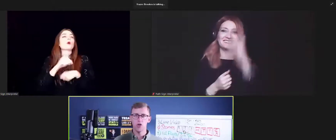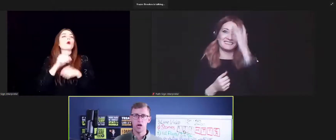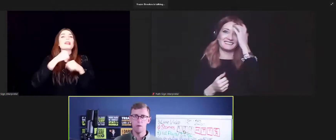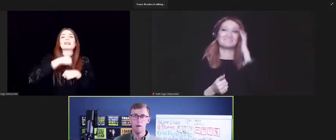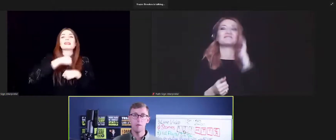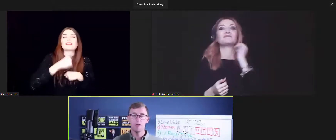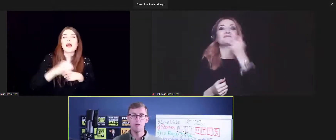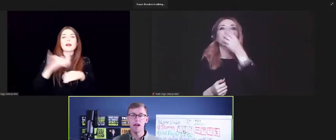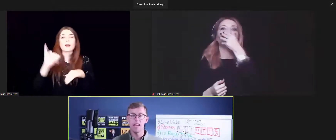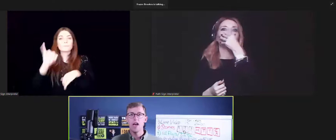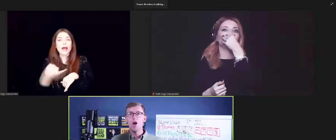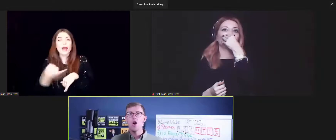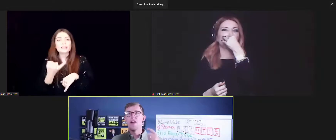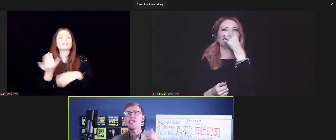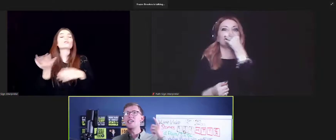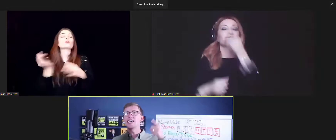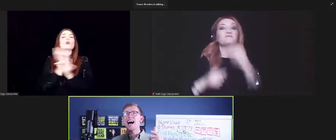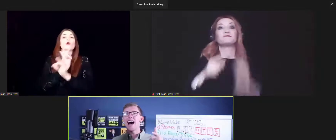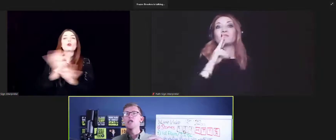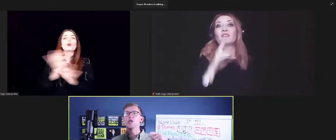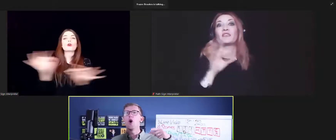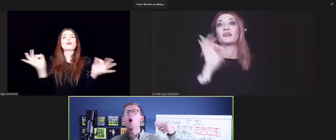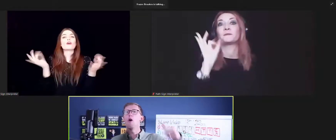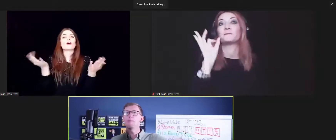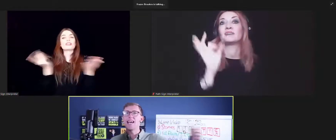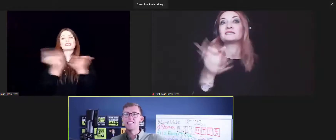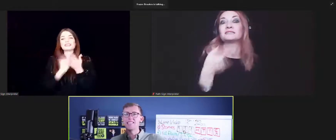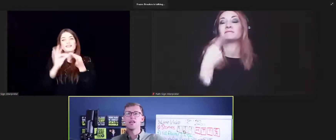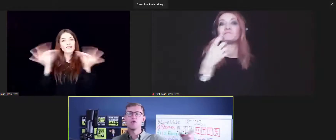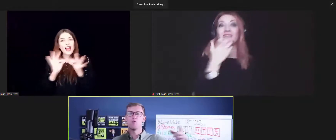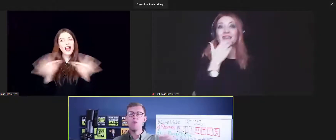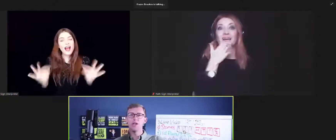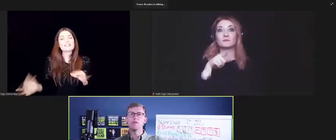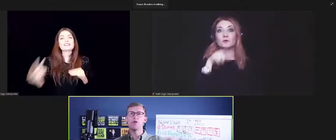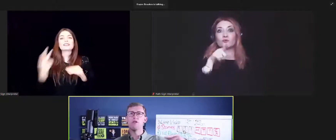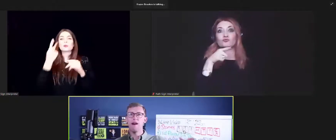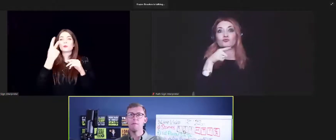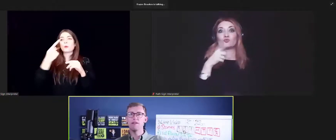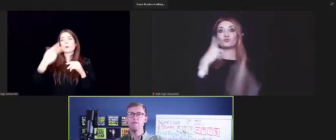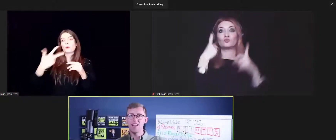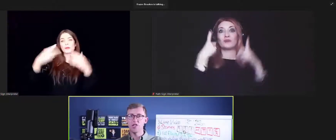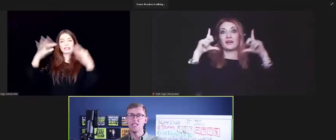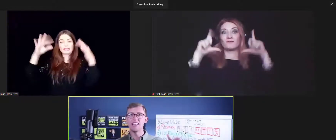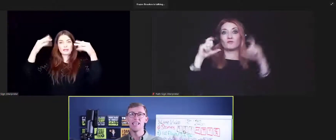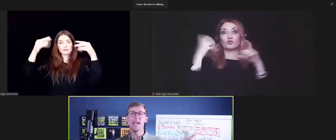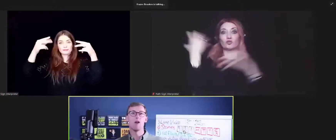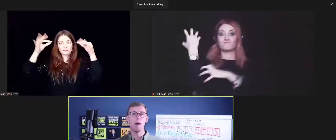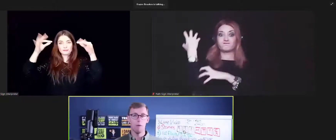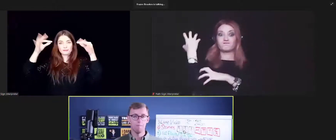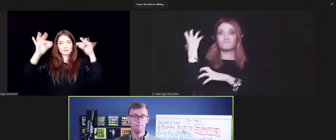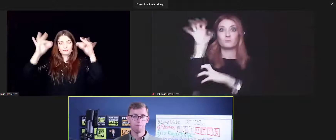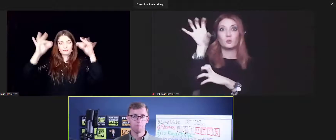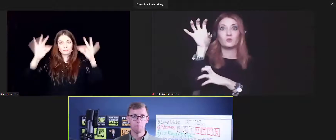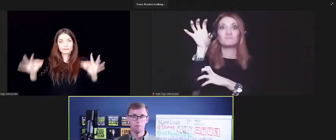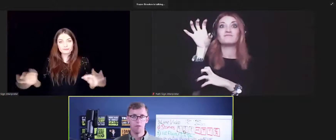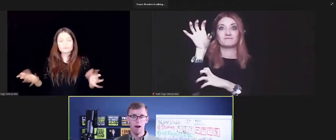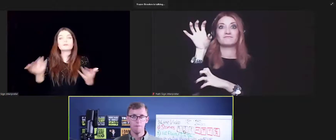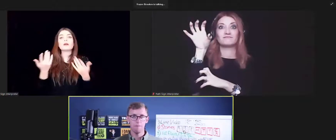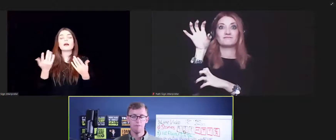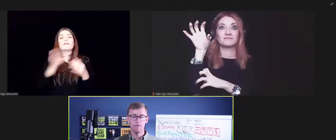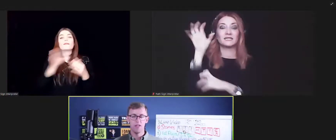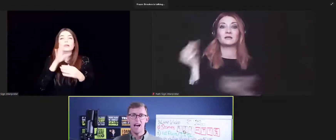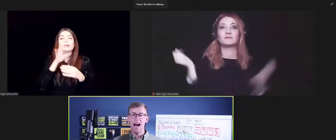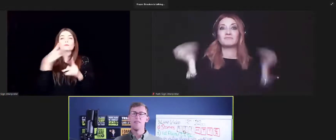or 2, maybe 3. They see that as an update that the rest of your family and friends need to hear about,